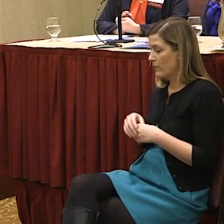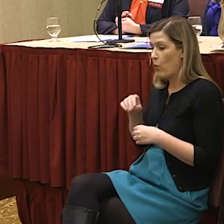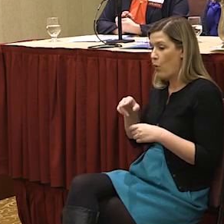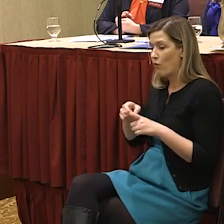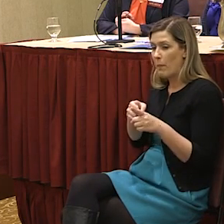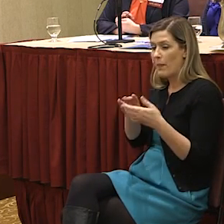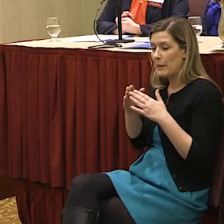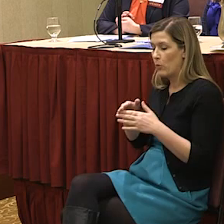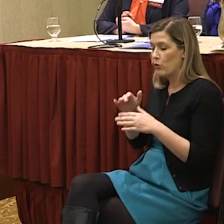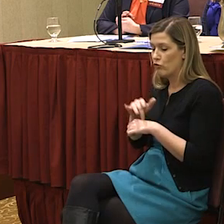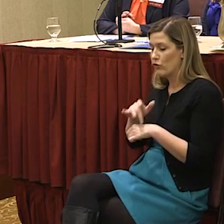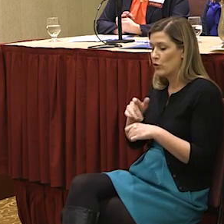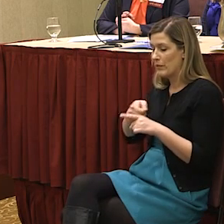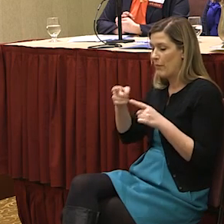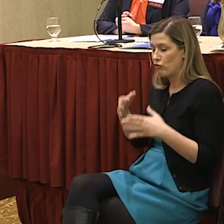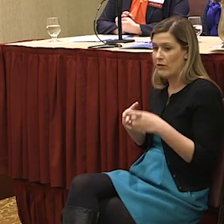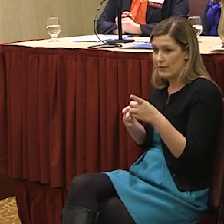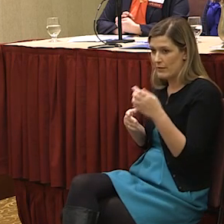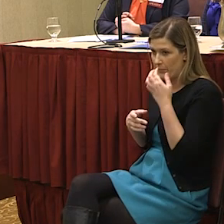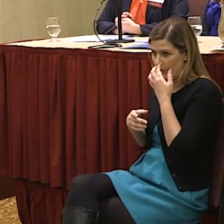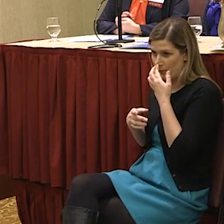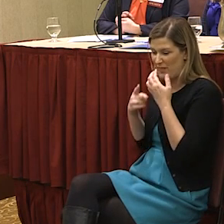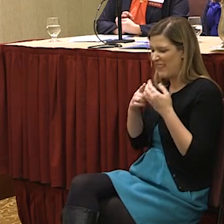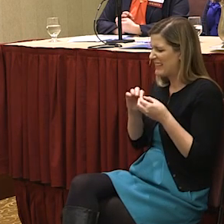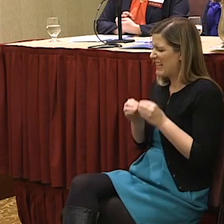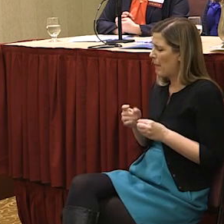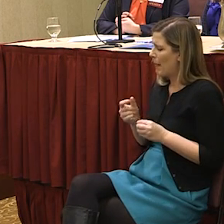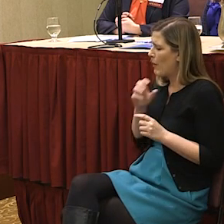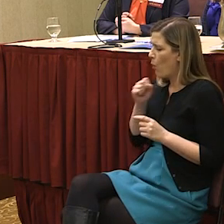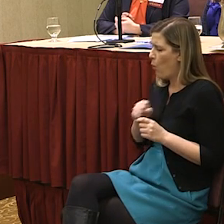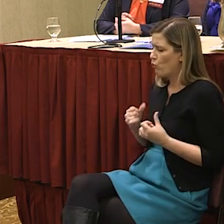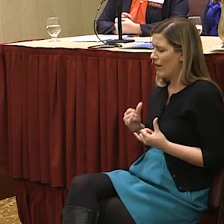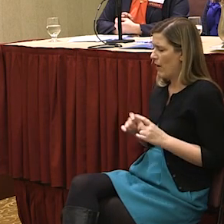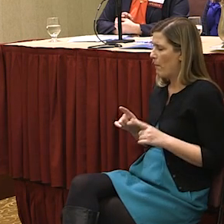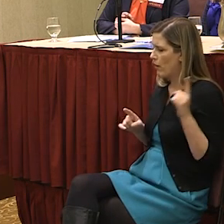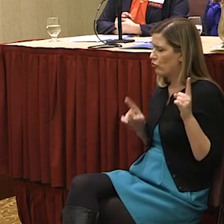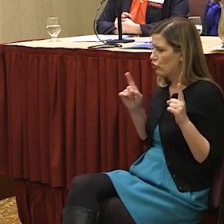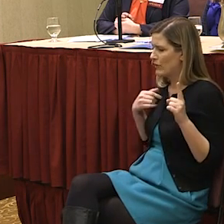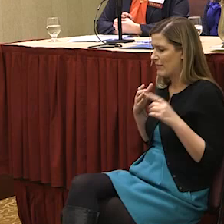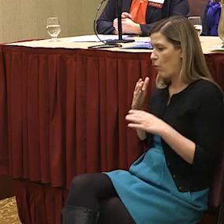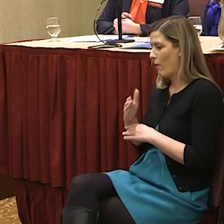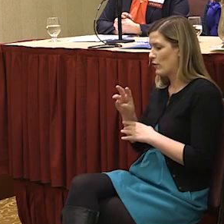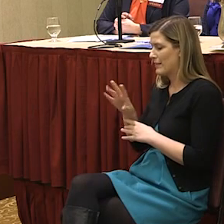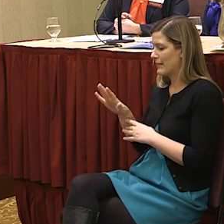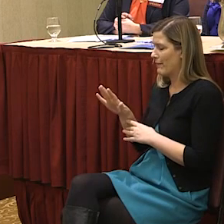specialists. And so far, these numbers are a little old at this point. She has probably well over